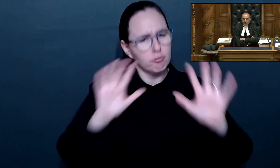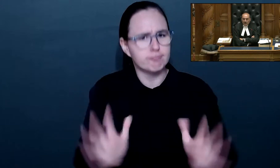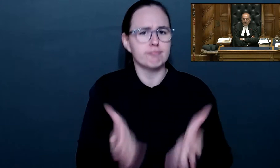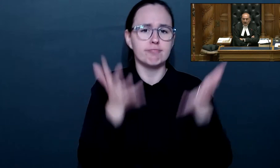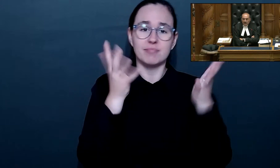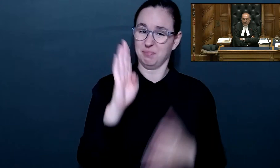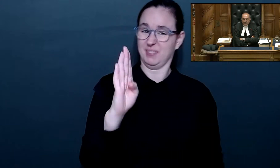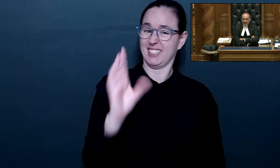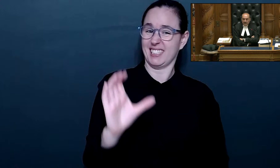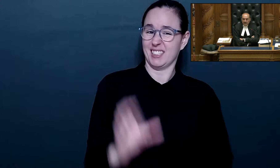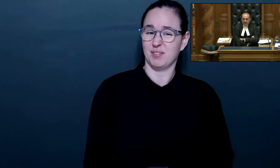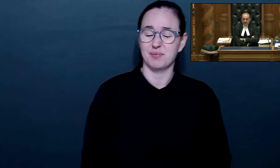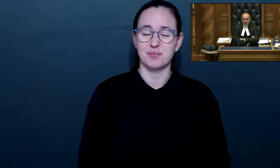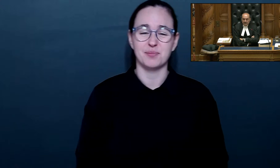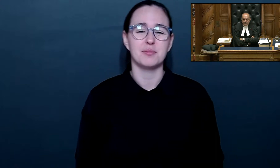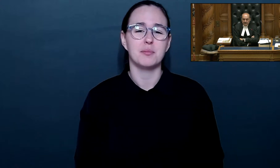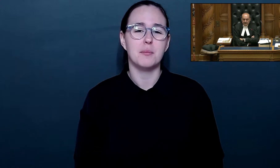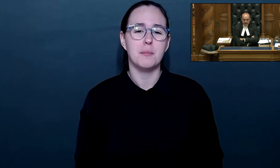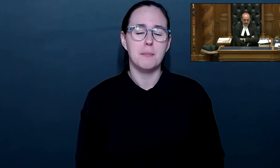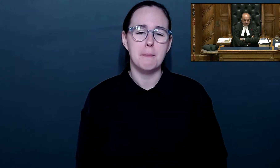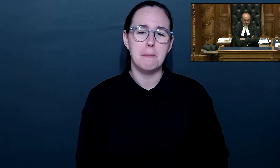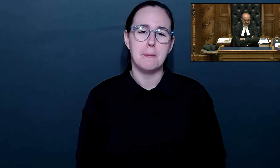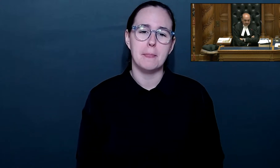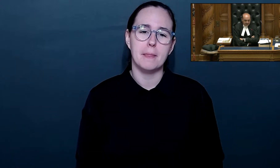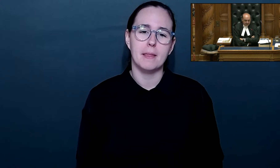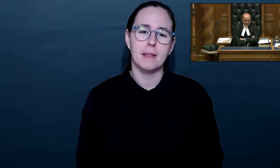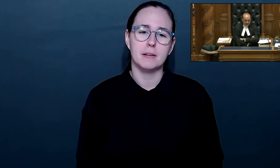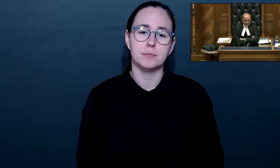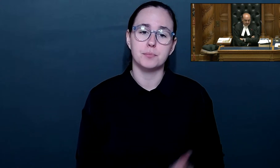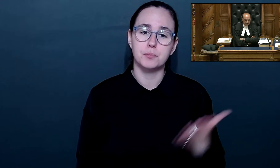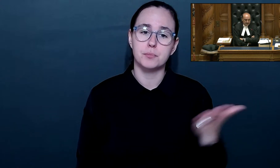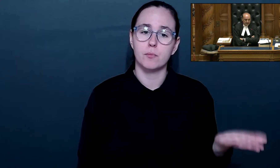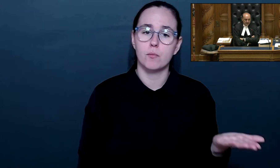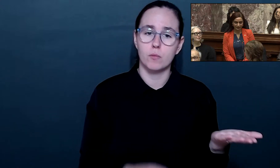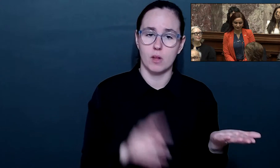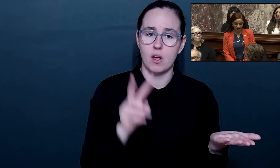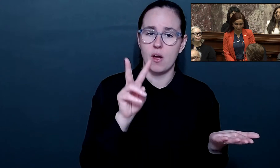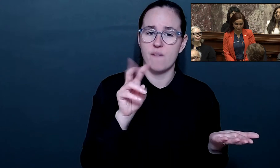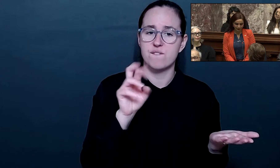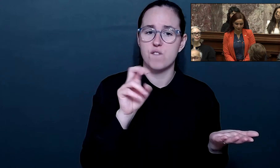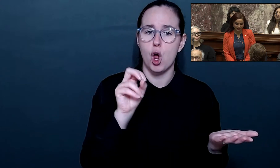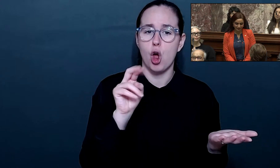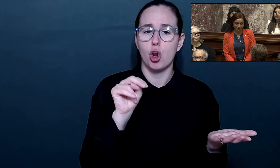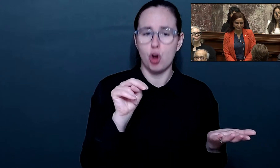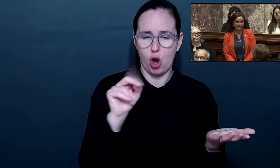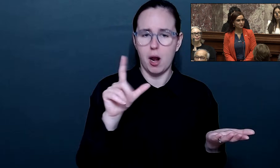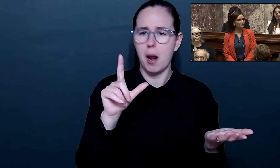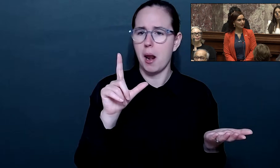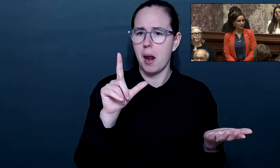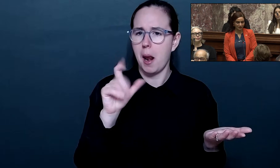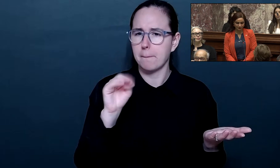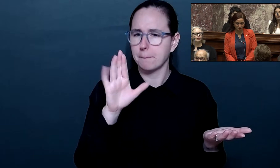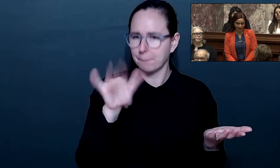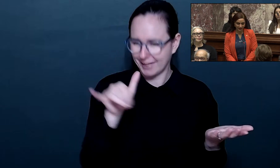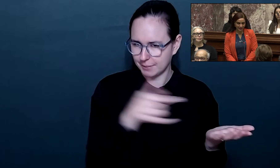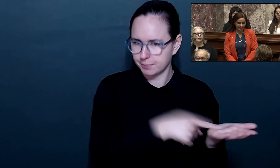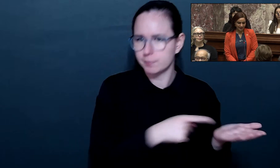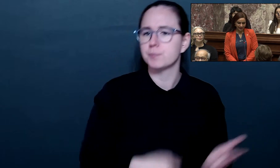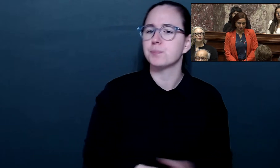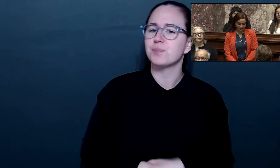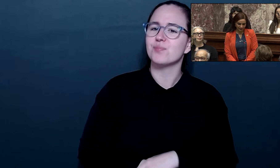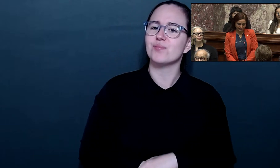Member for Vernon-Lumby. Thank you, Honourable Speaker. I would like to introduce our local great leaders who are here